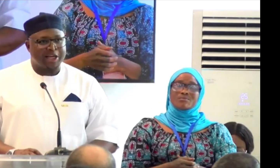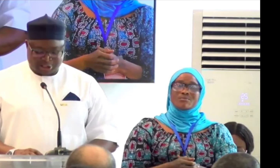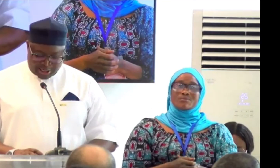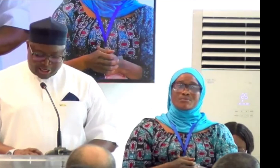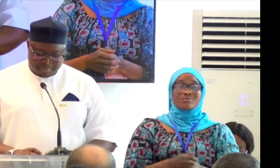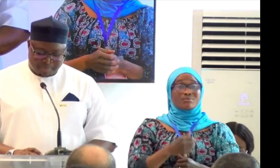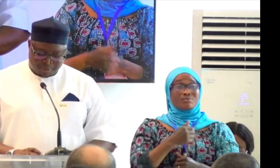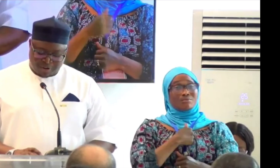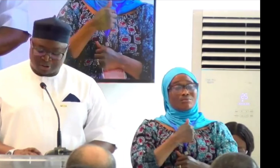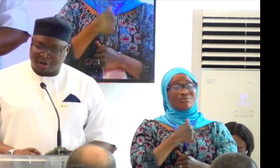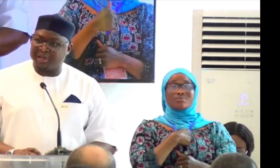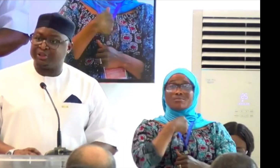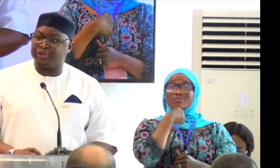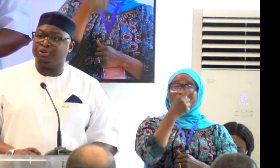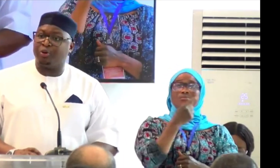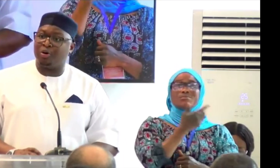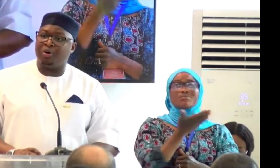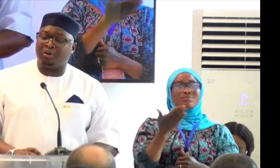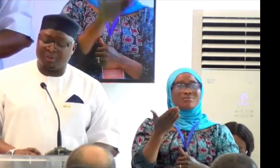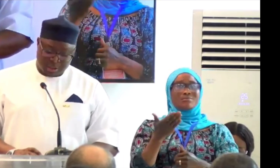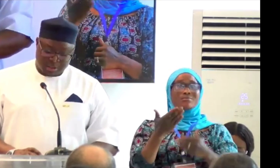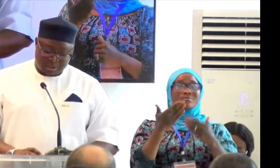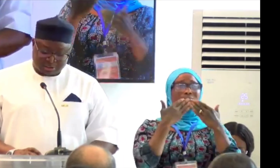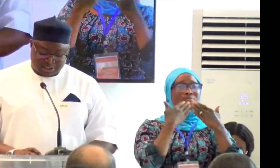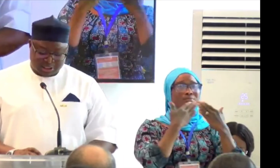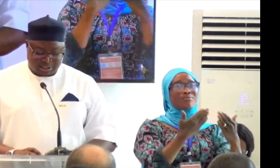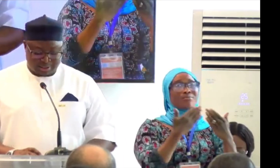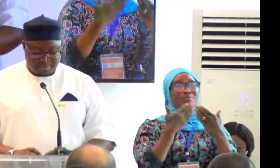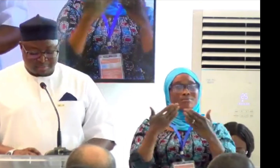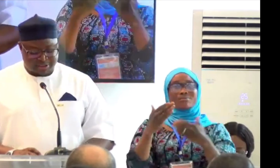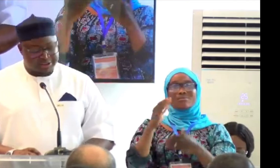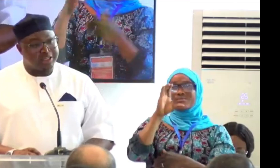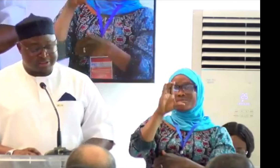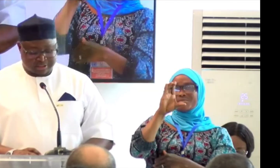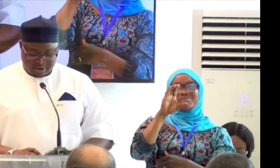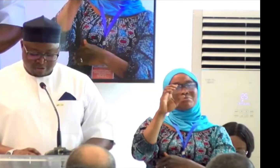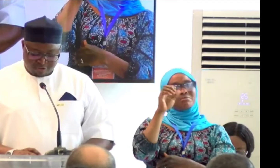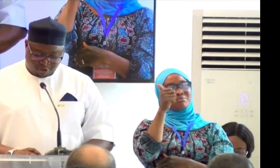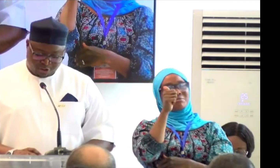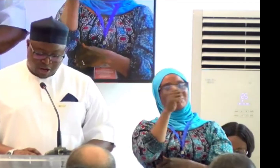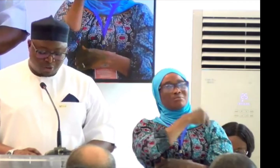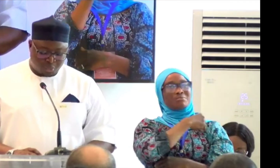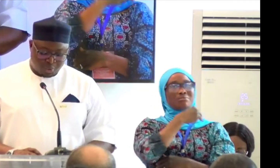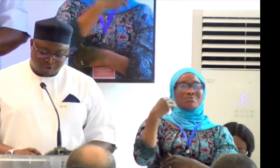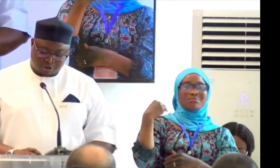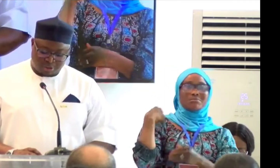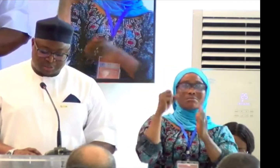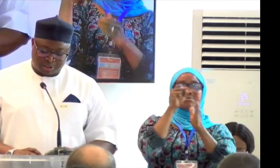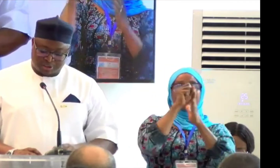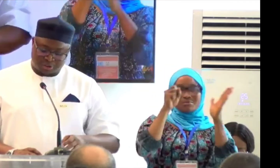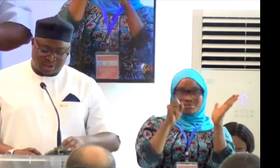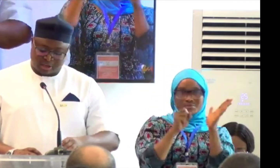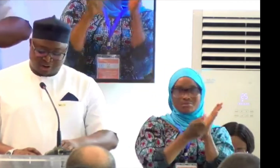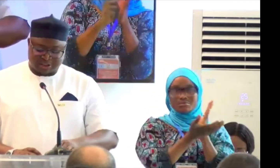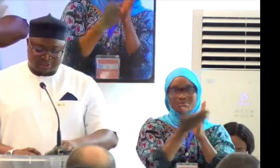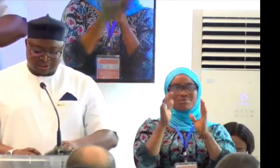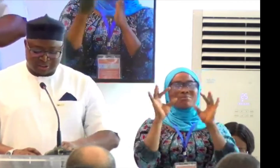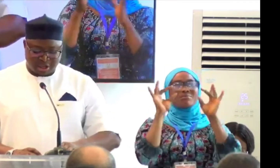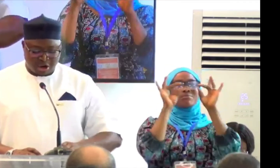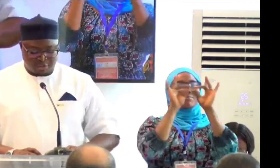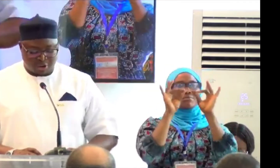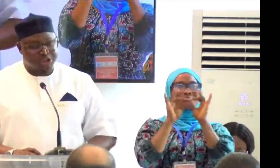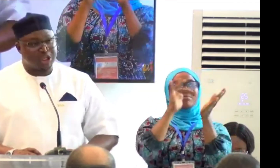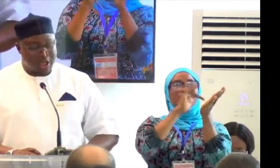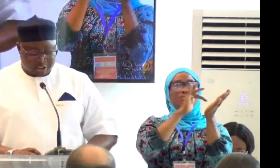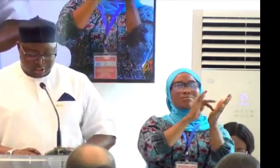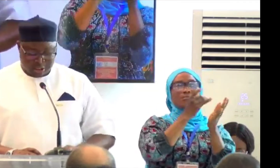I extend my profound gratitude to all C10 member states for their unwavering commitments to the advancement